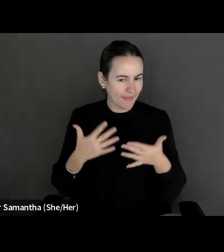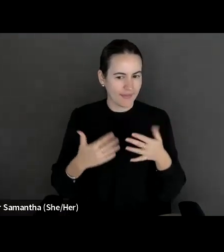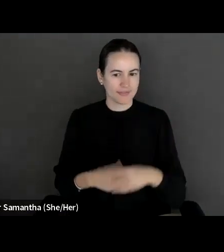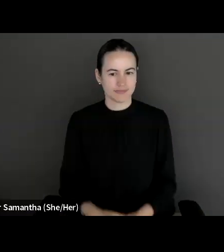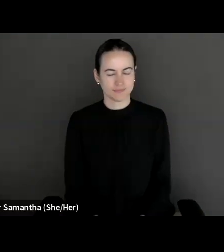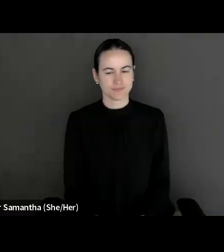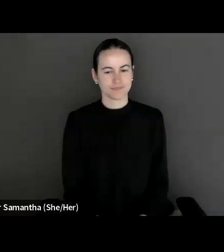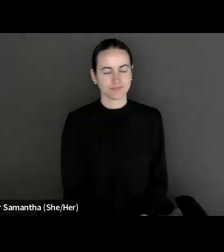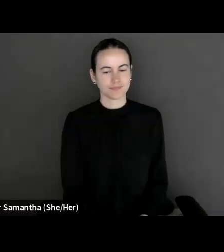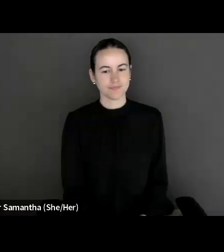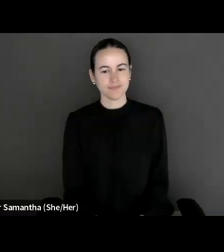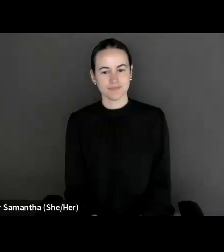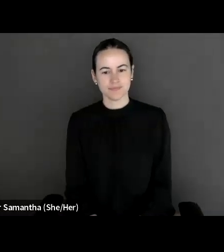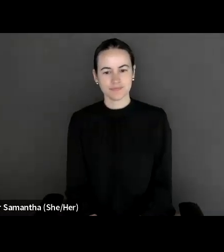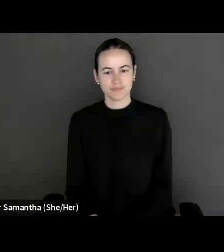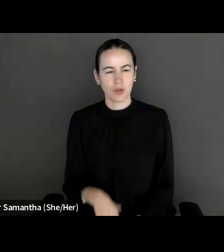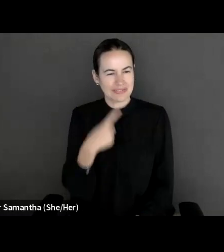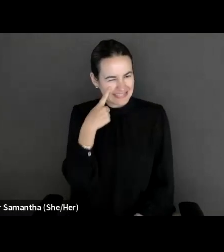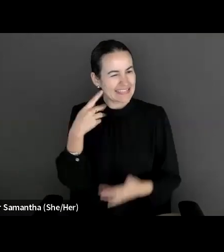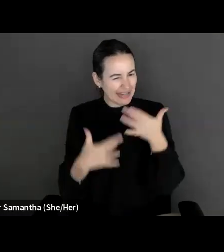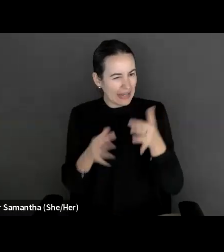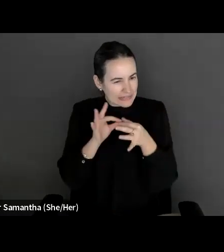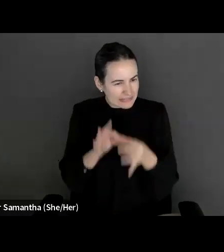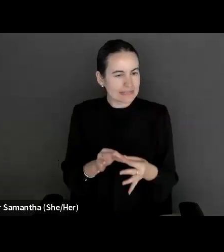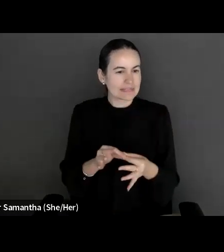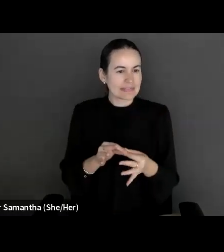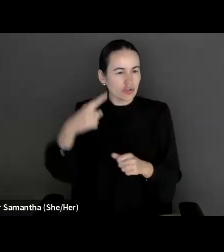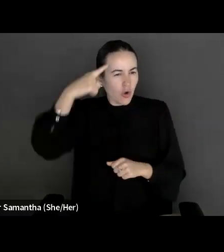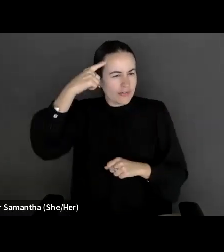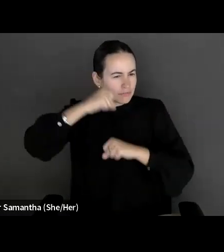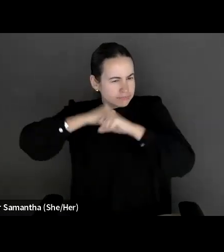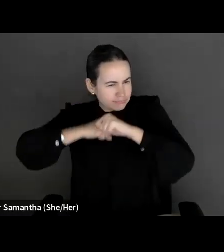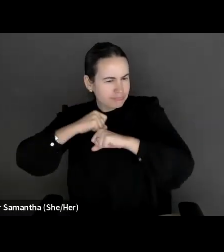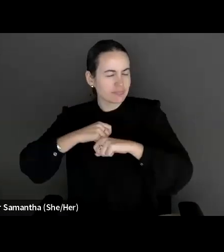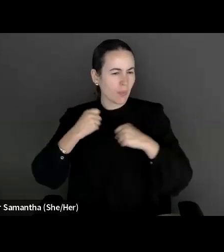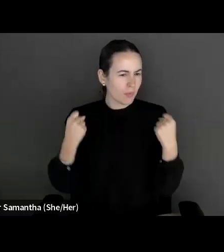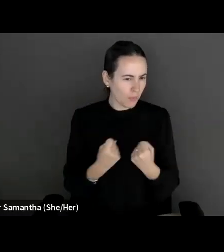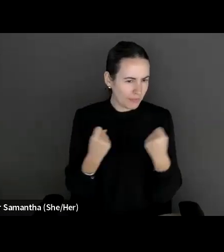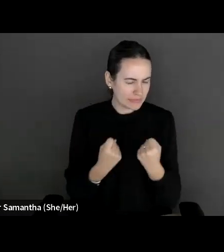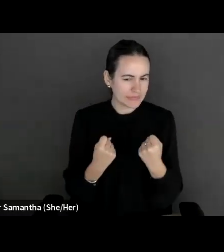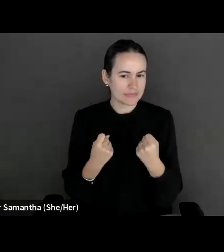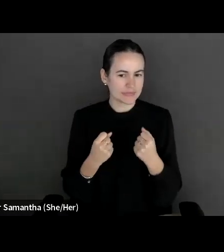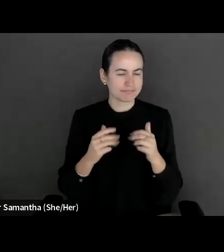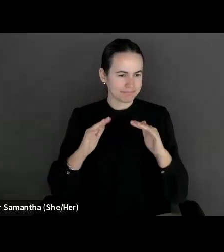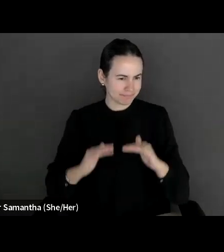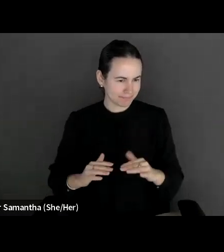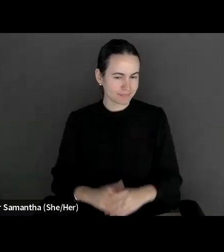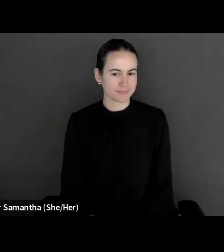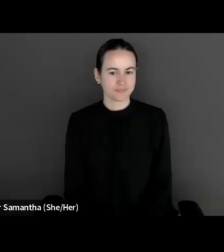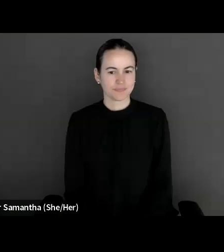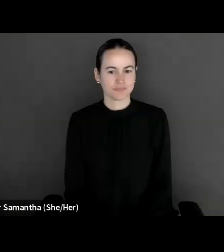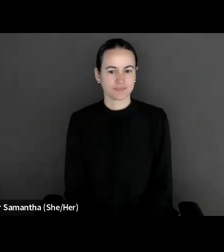statistical rater performance data, rater background, for example. Another source of scale construct